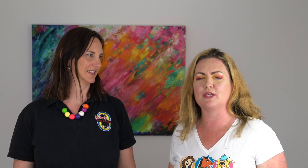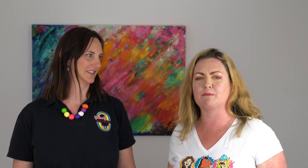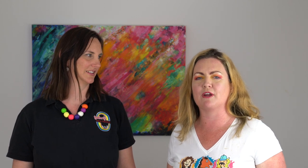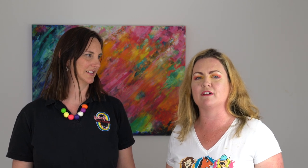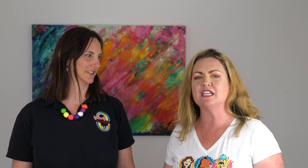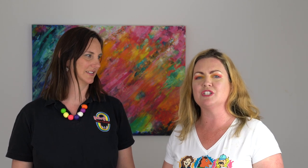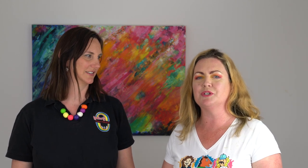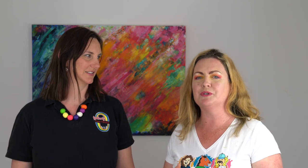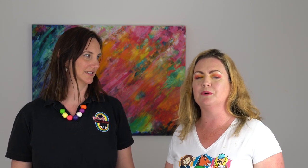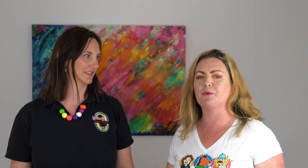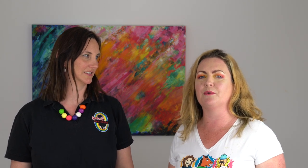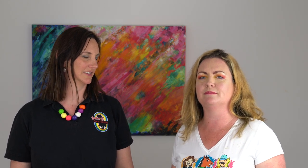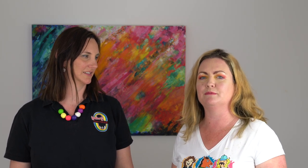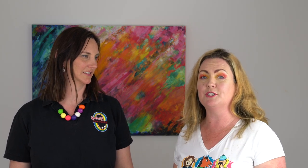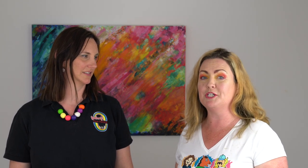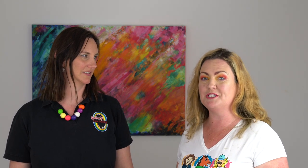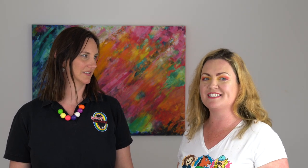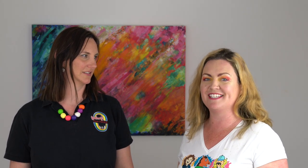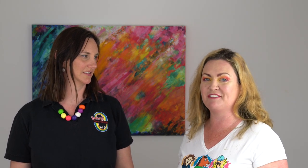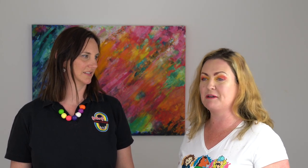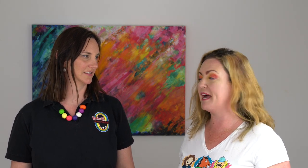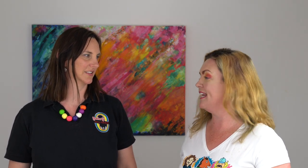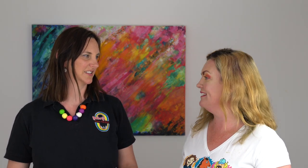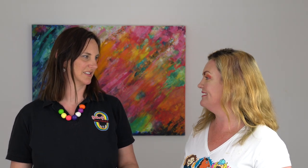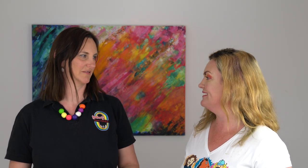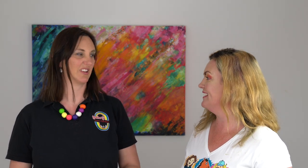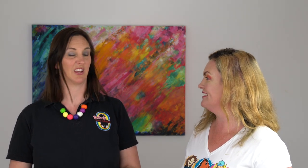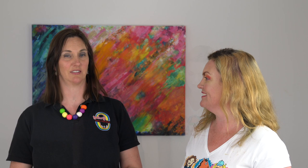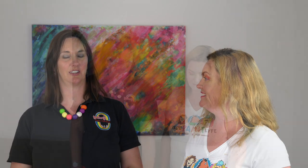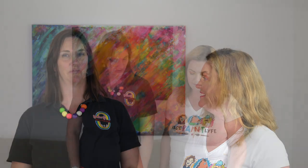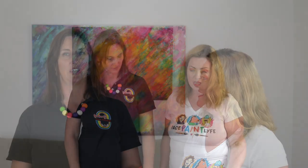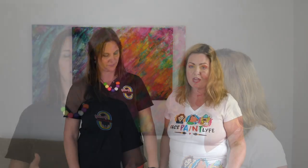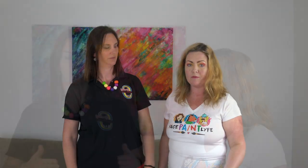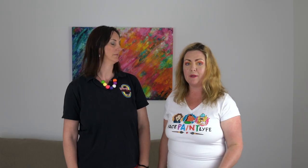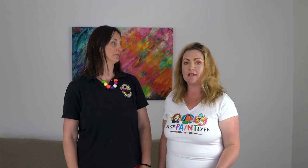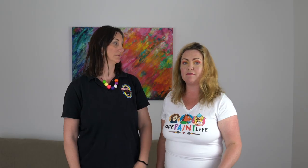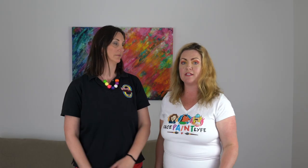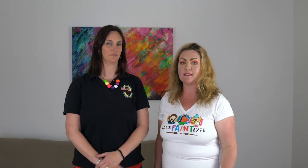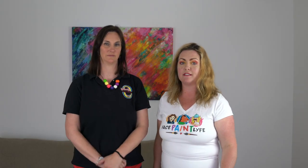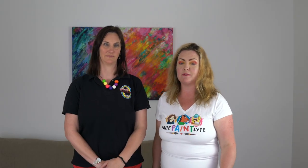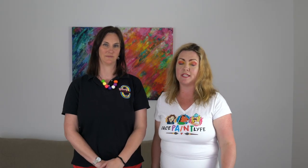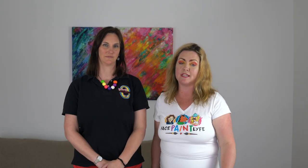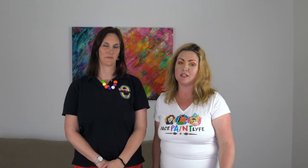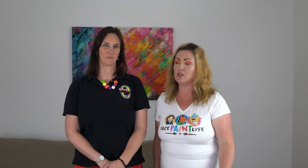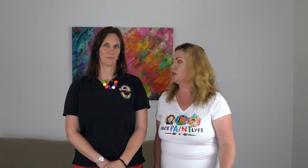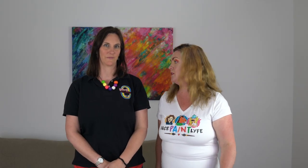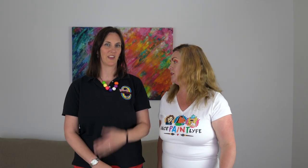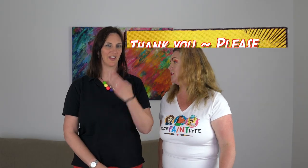you might run into or want to use if you're at a party. Yeah. We painted their faces and then we say thank you. Thank